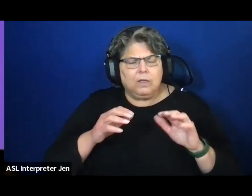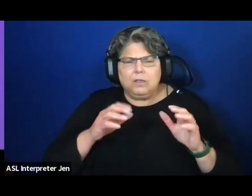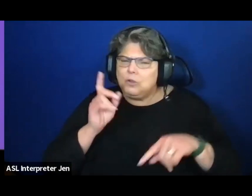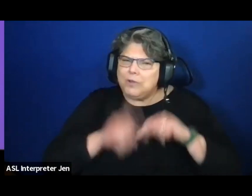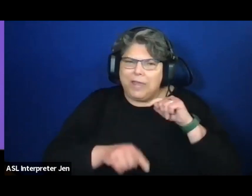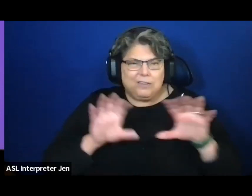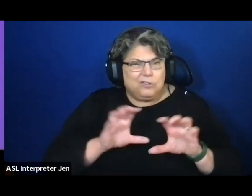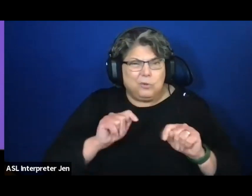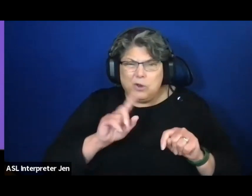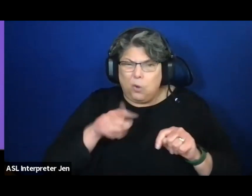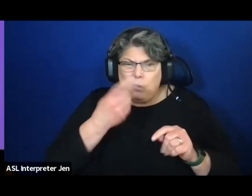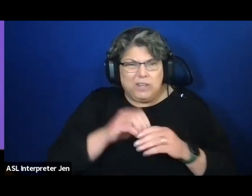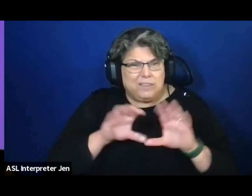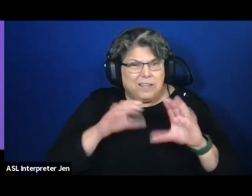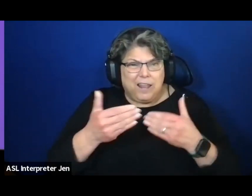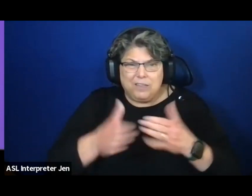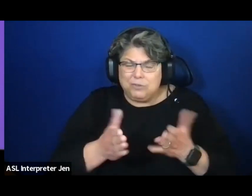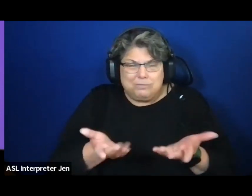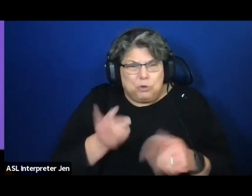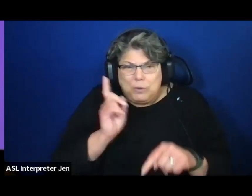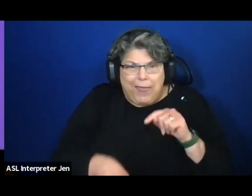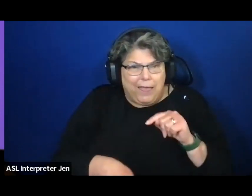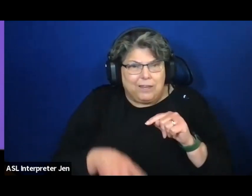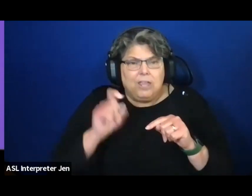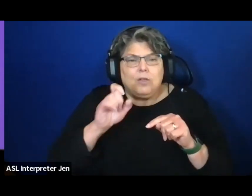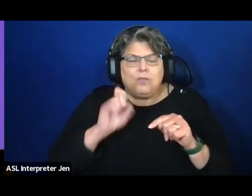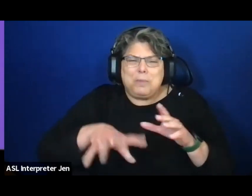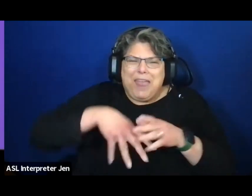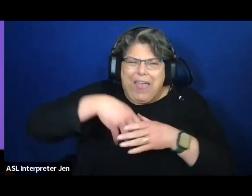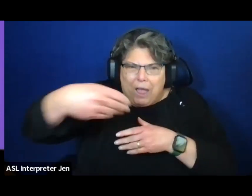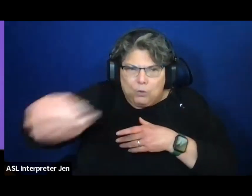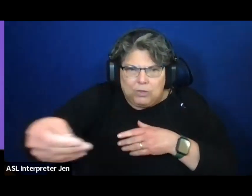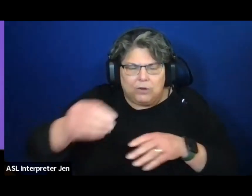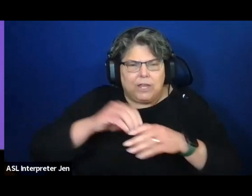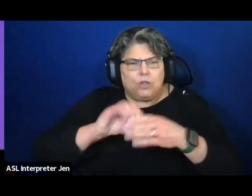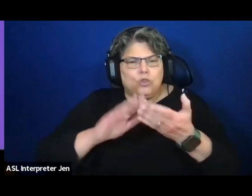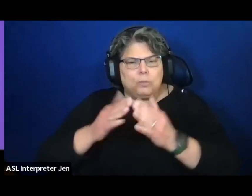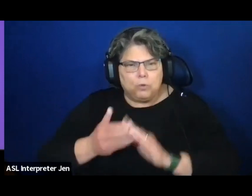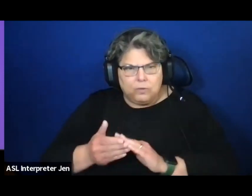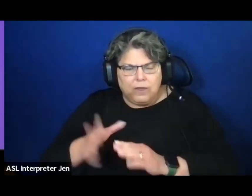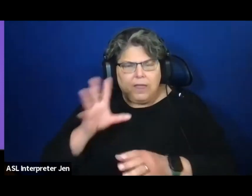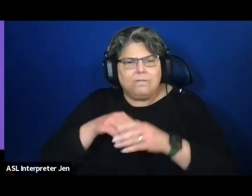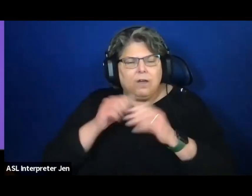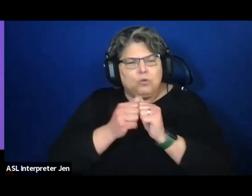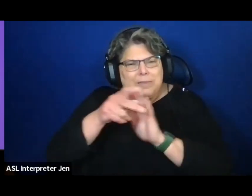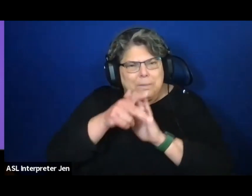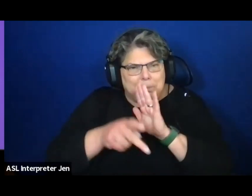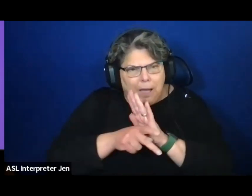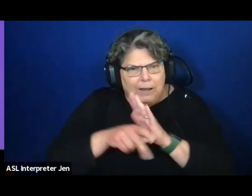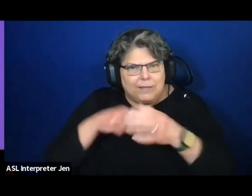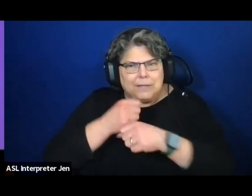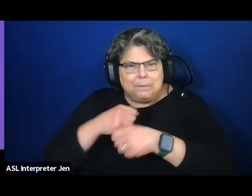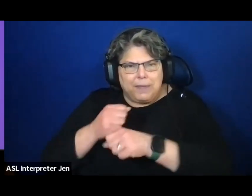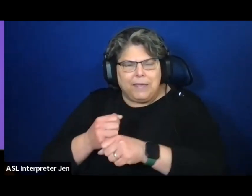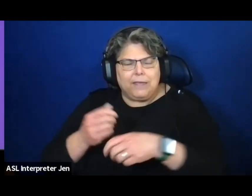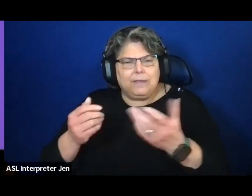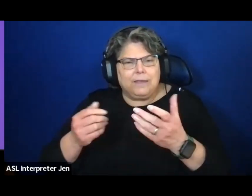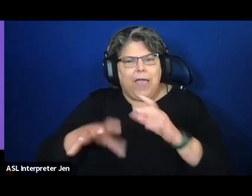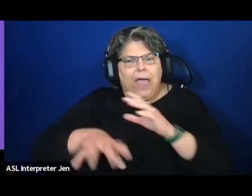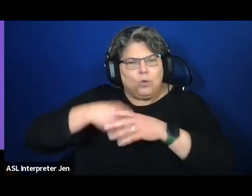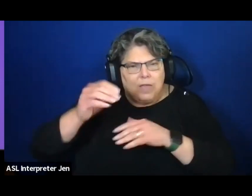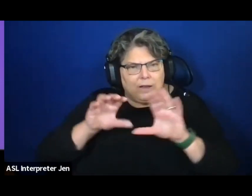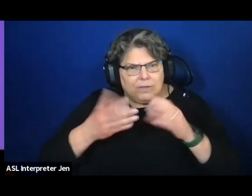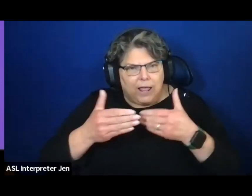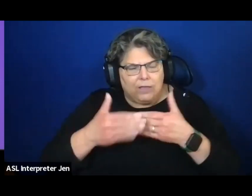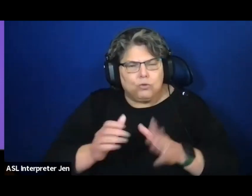You cannot. Trust me, you can't. You have to be out there in the community, involved with policy making, all outside the classroom to help students